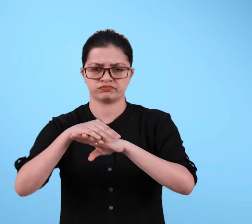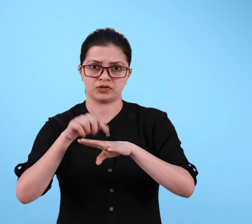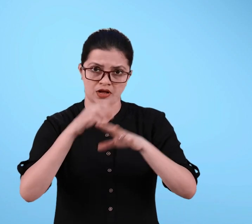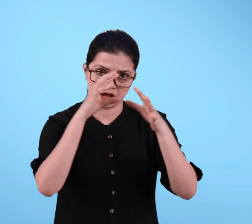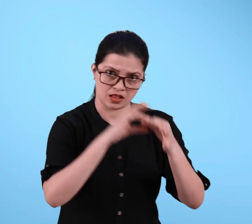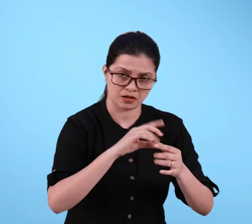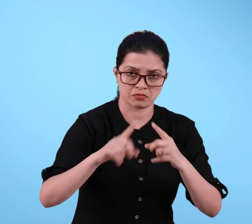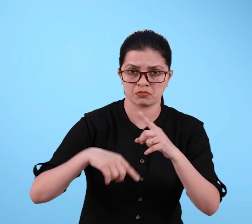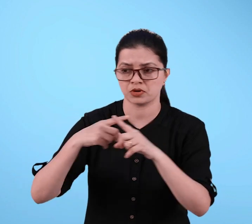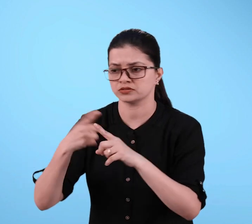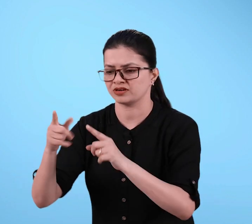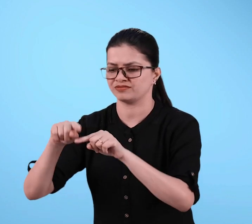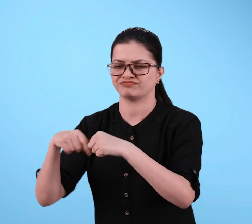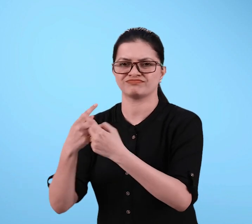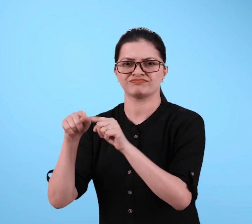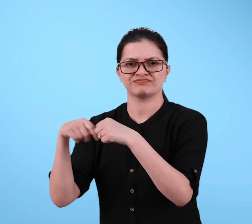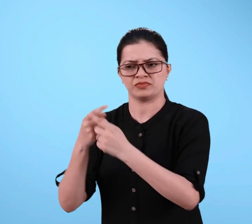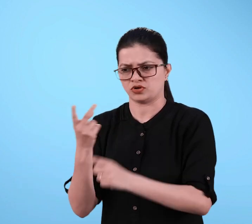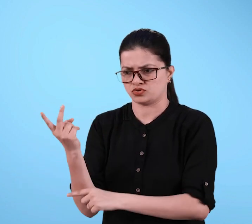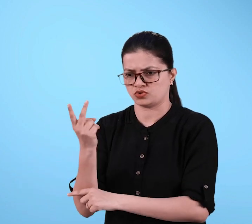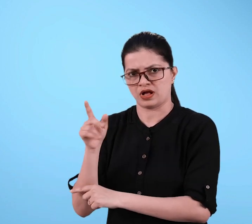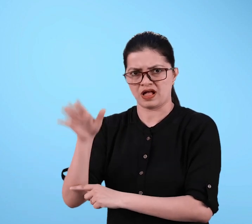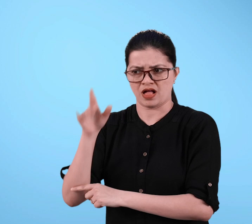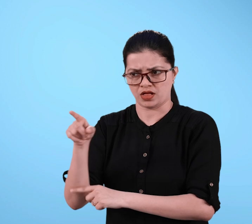And observe the weaving or knitting of fabric.